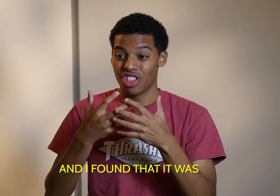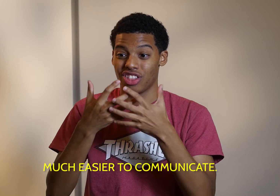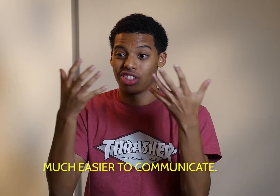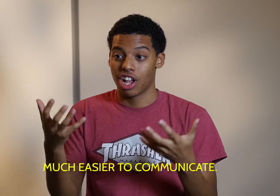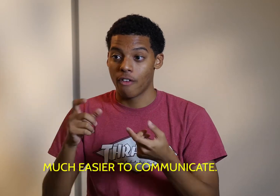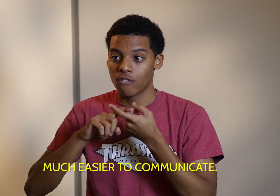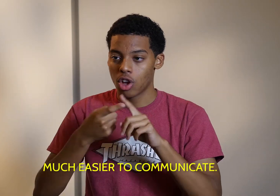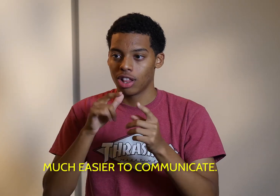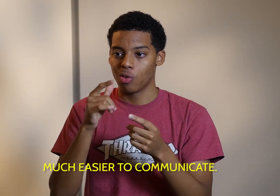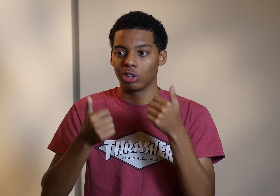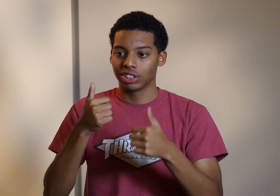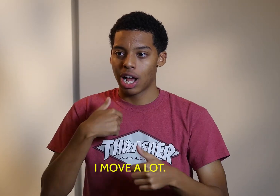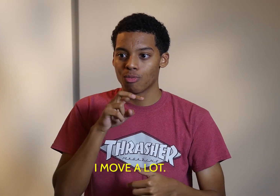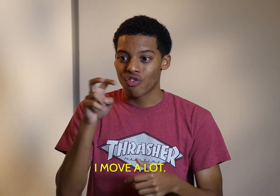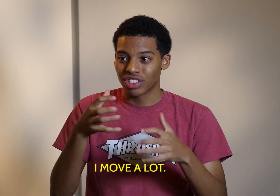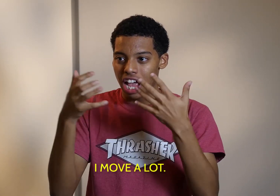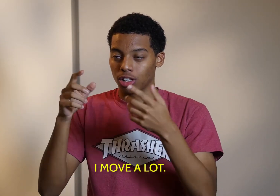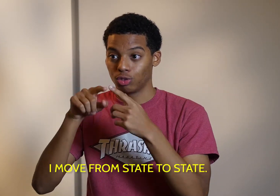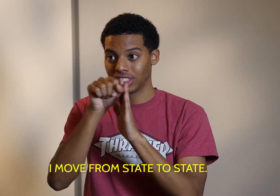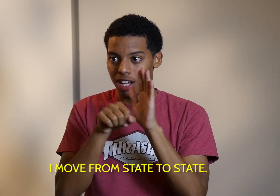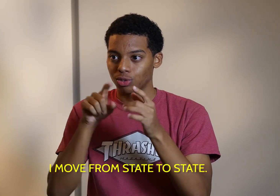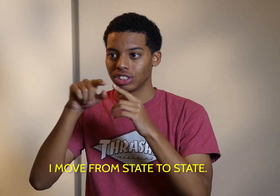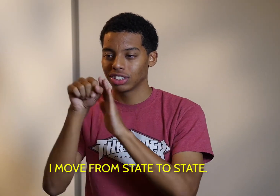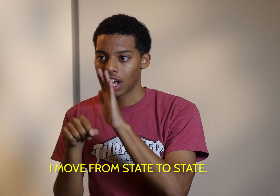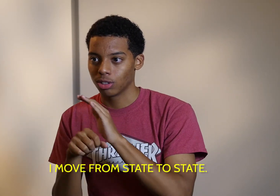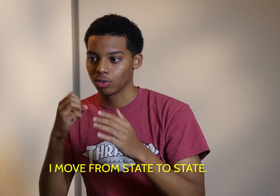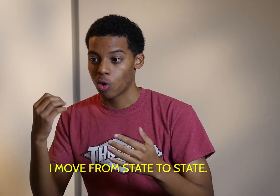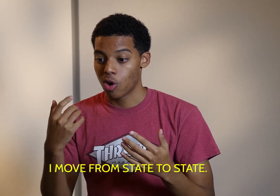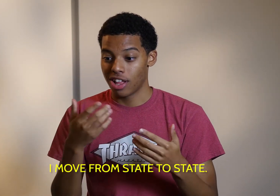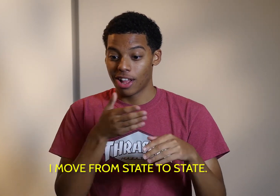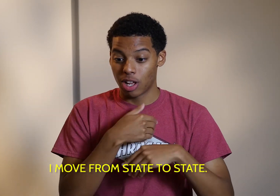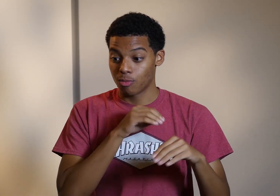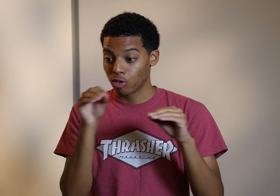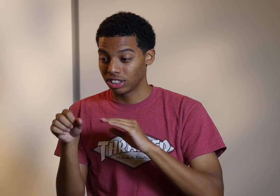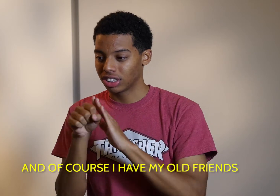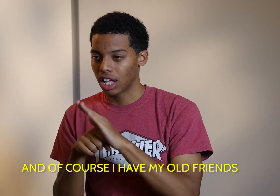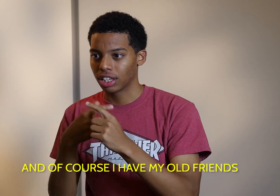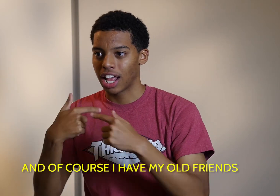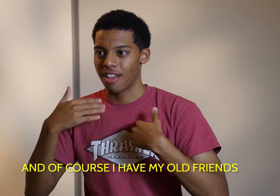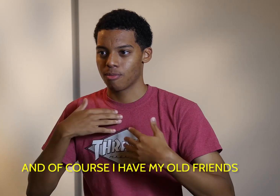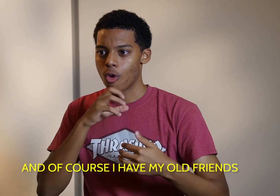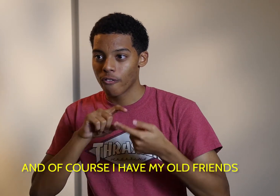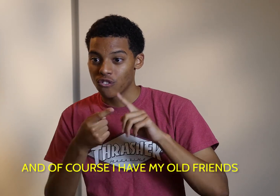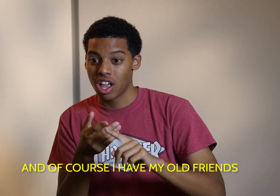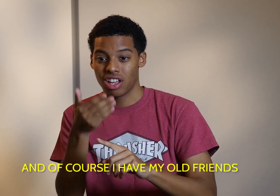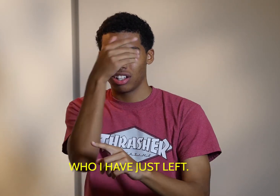to communicate. I move a lot. I move from state to state. And of course I have my old friends where